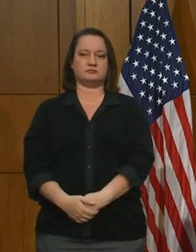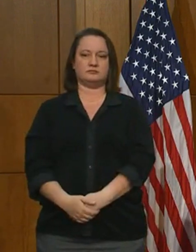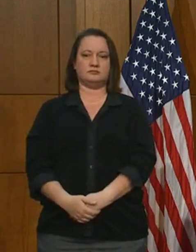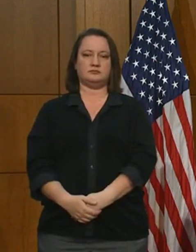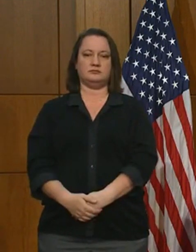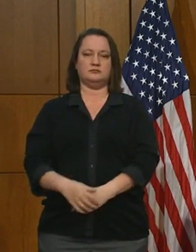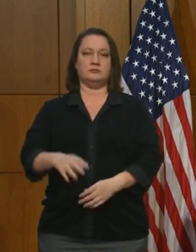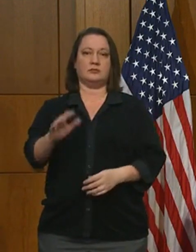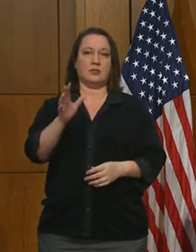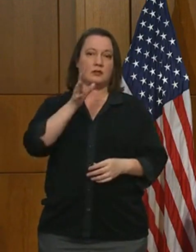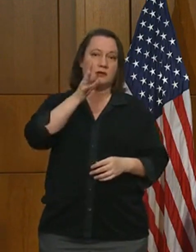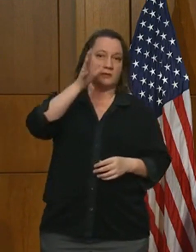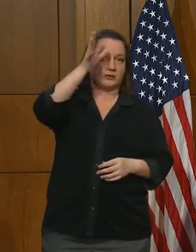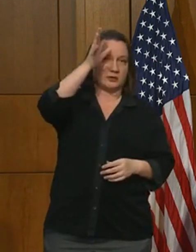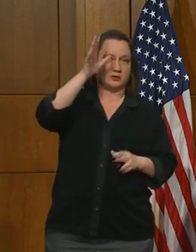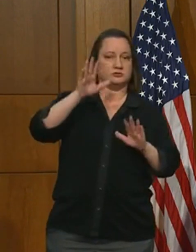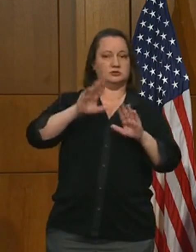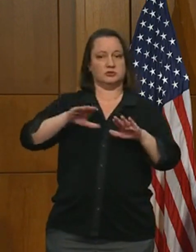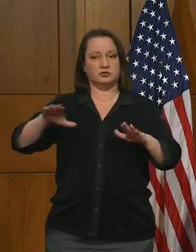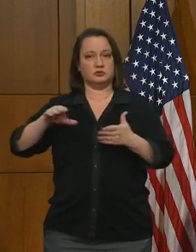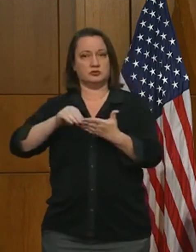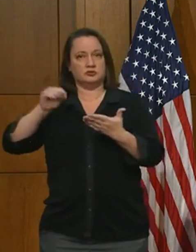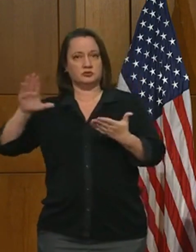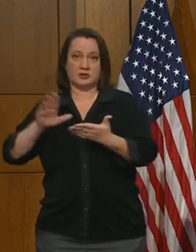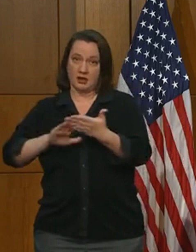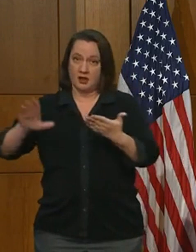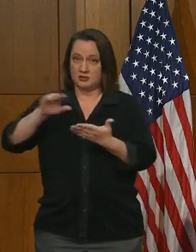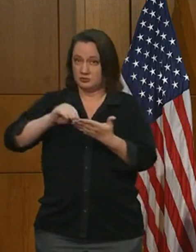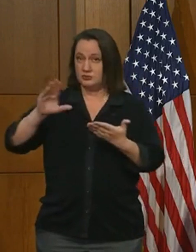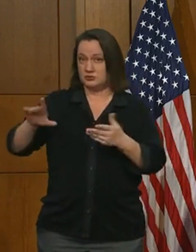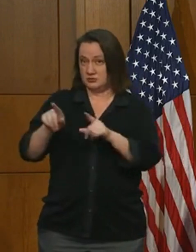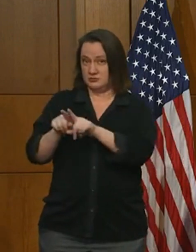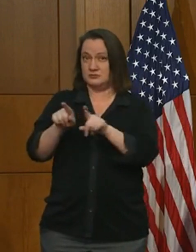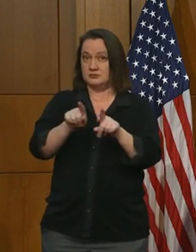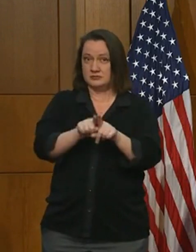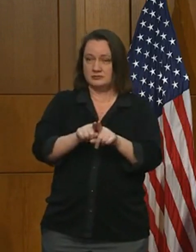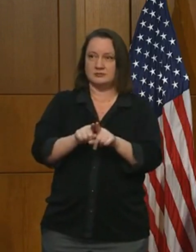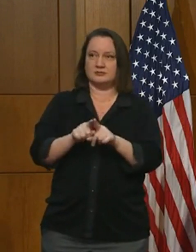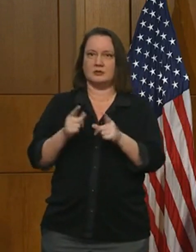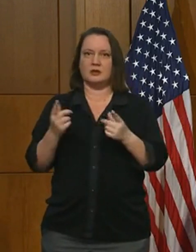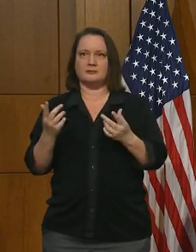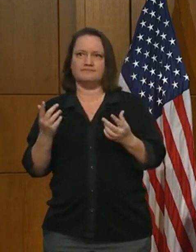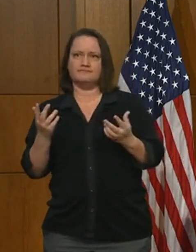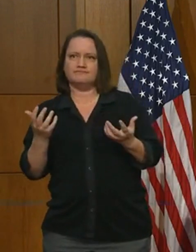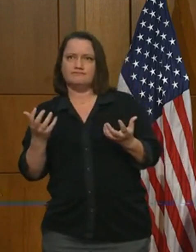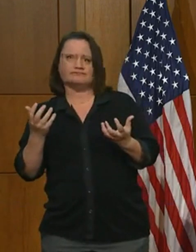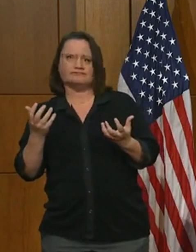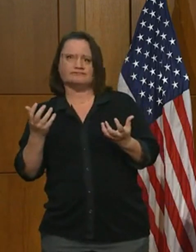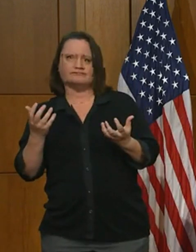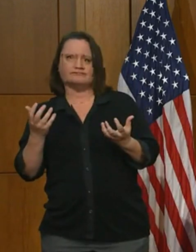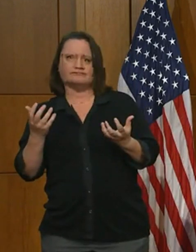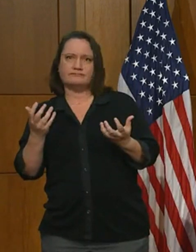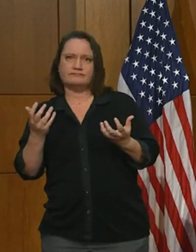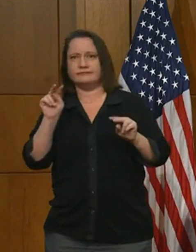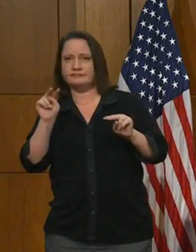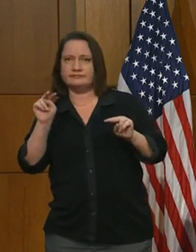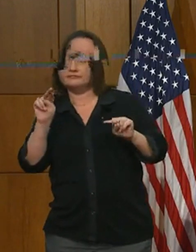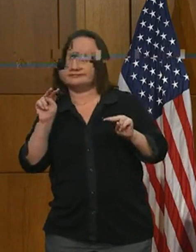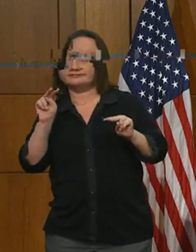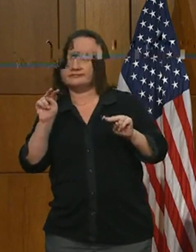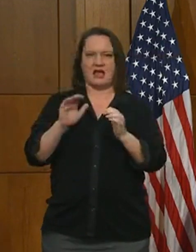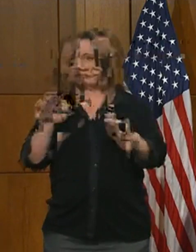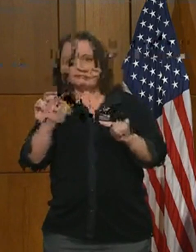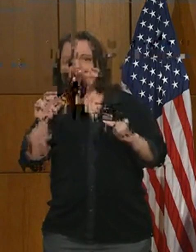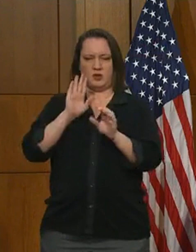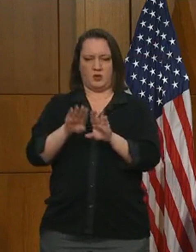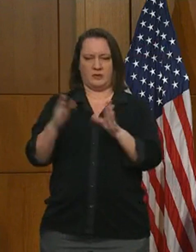and children and students, college students alike, are anxiously awaiting how we face reopening and